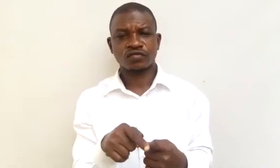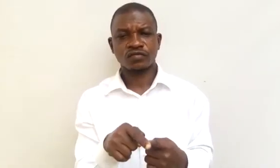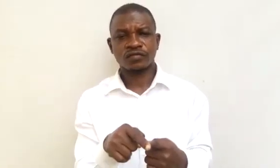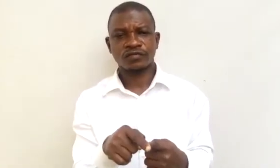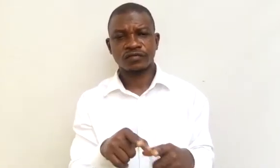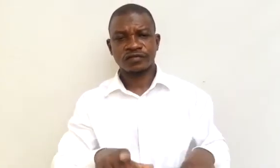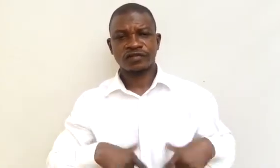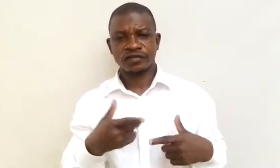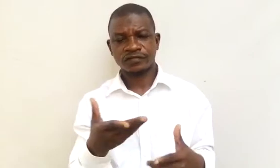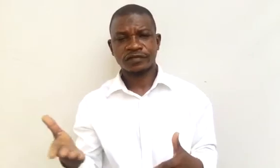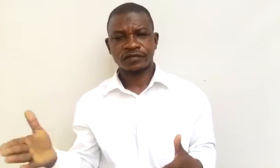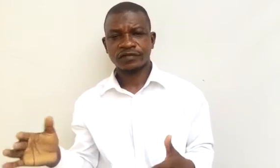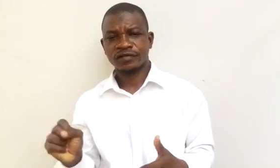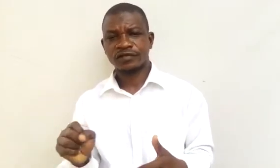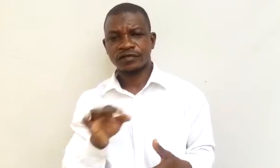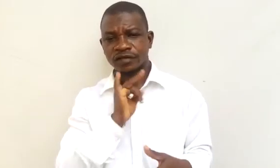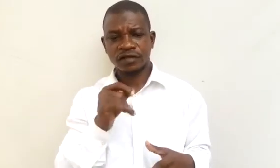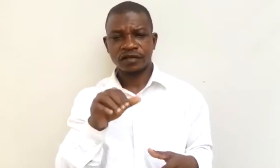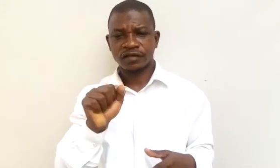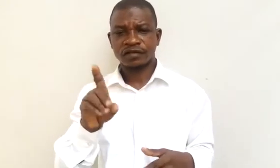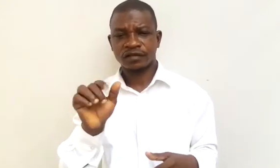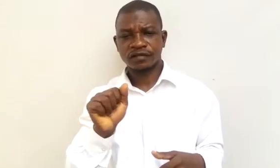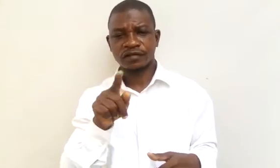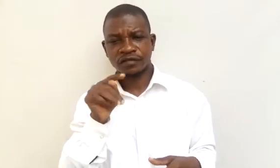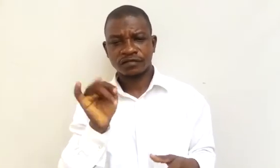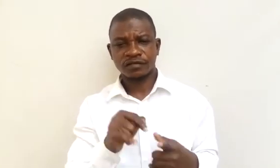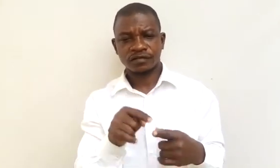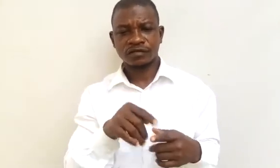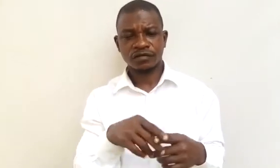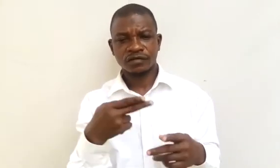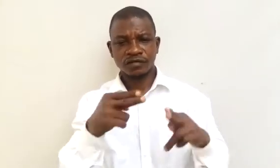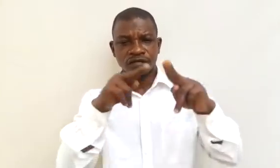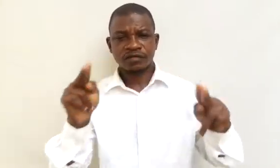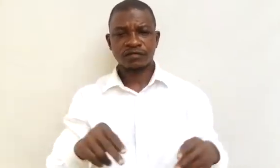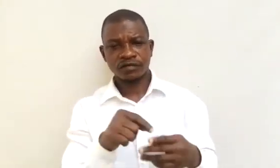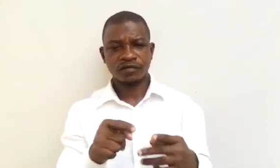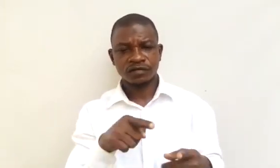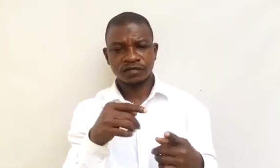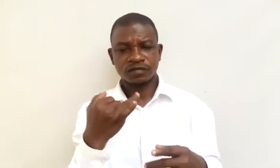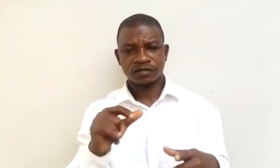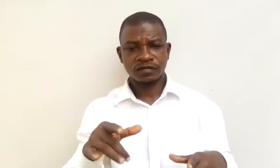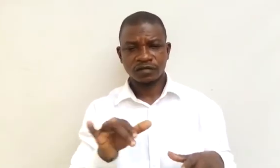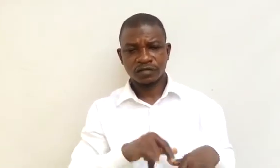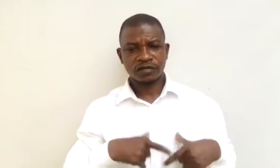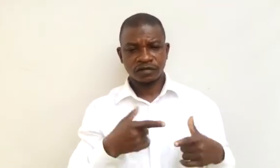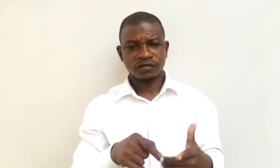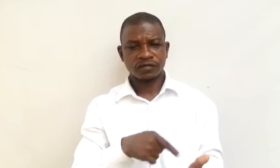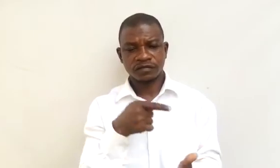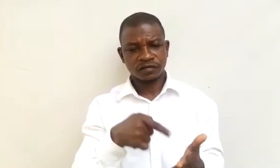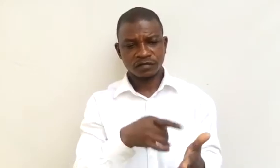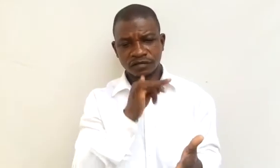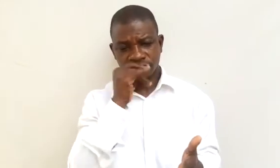Living things are adapted to the habitat they live in. This is because They